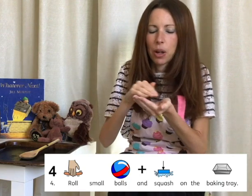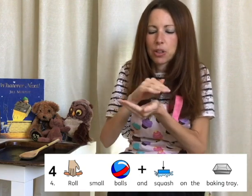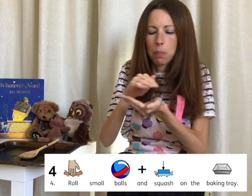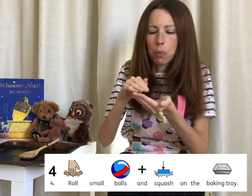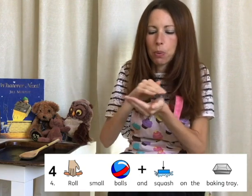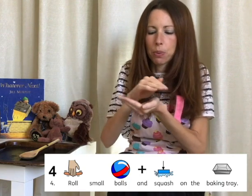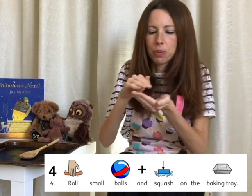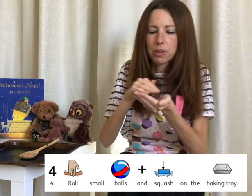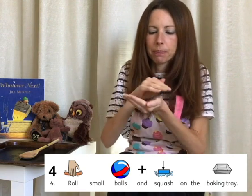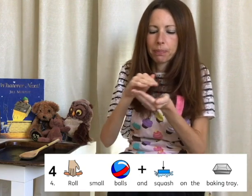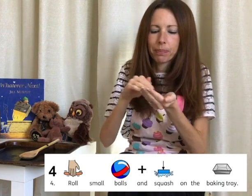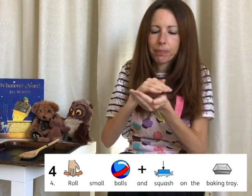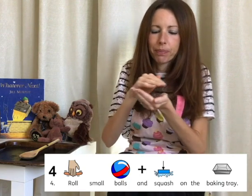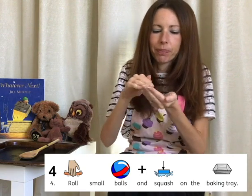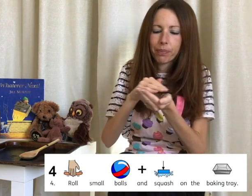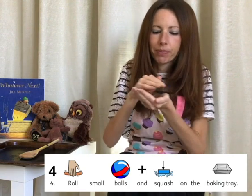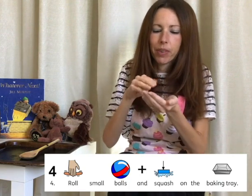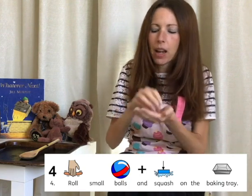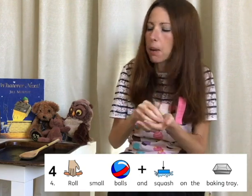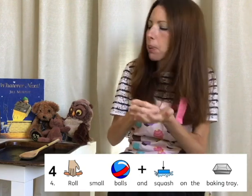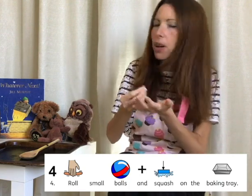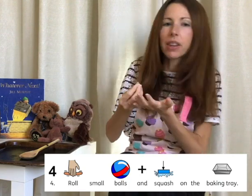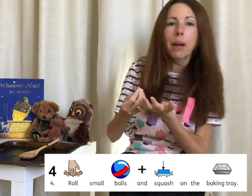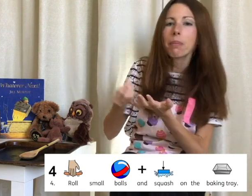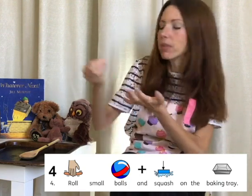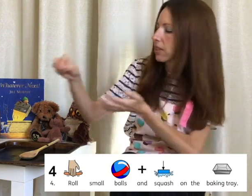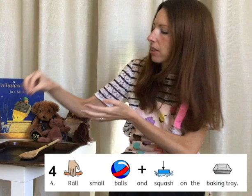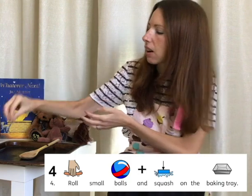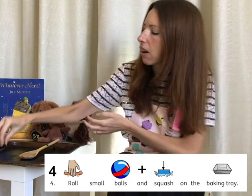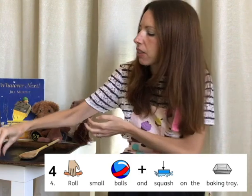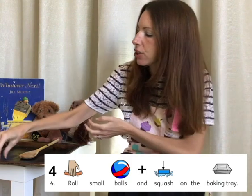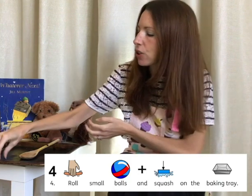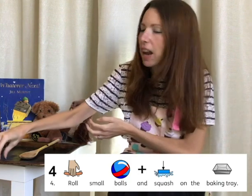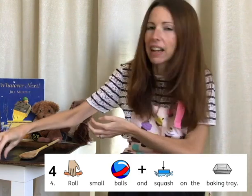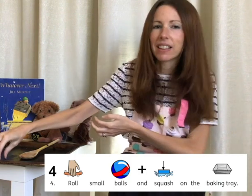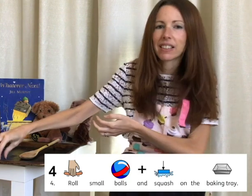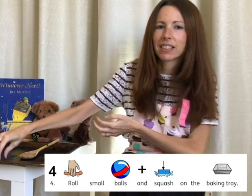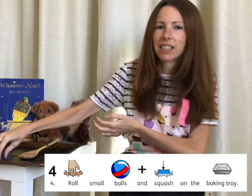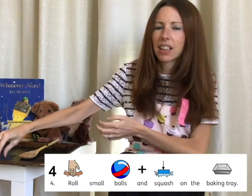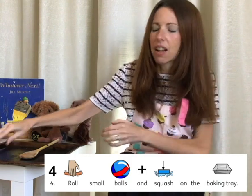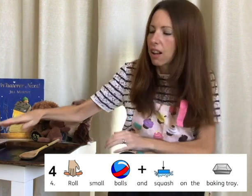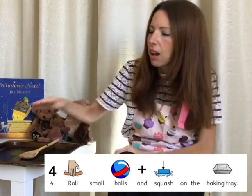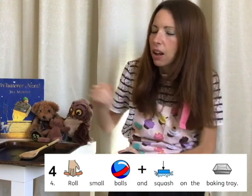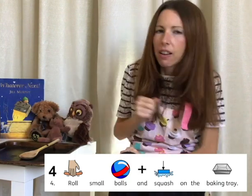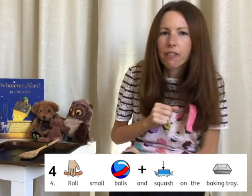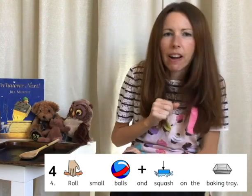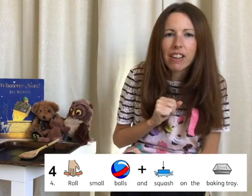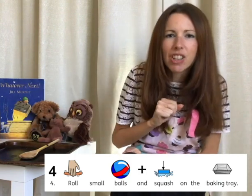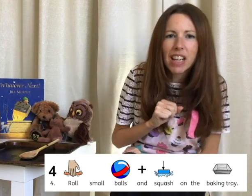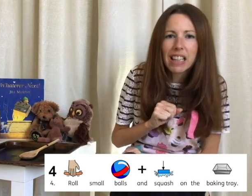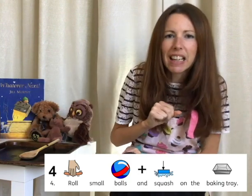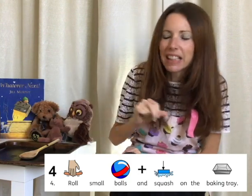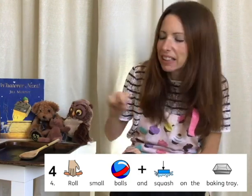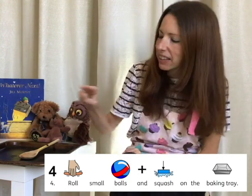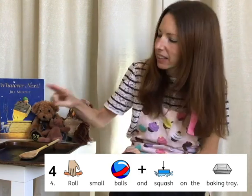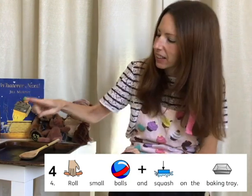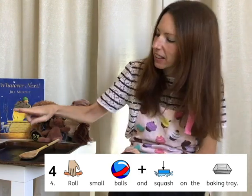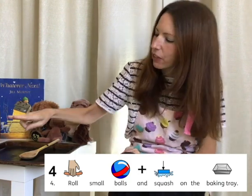some balls and put them on the tray. Very gently, give them a